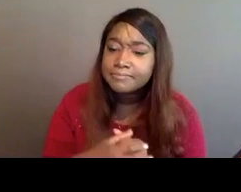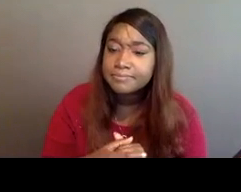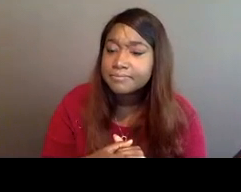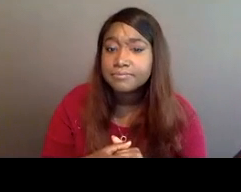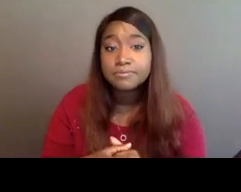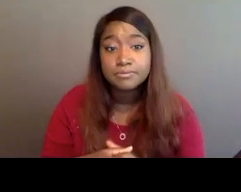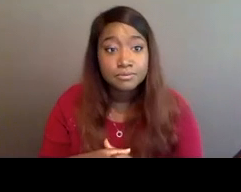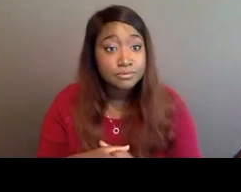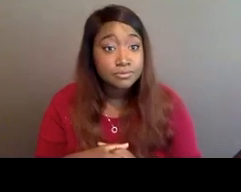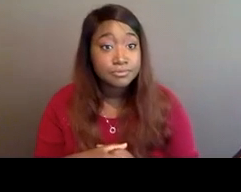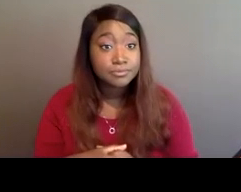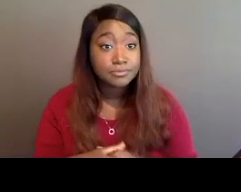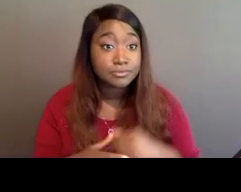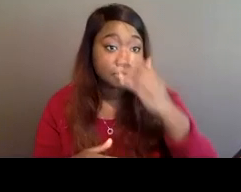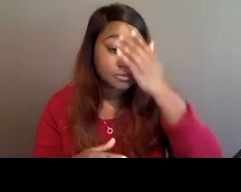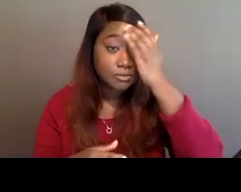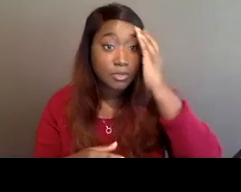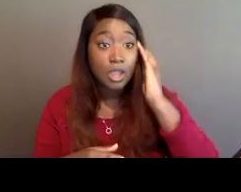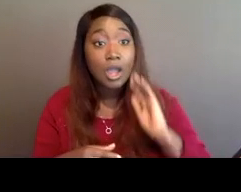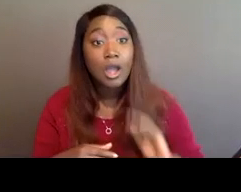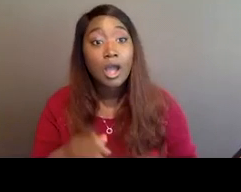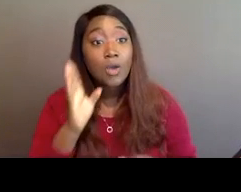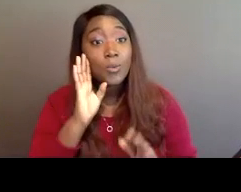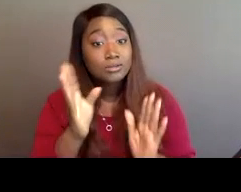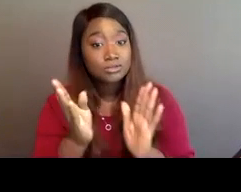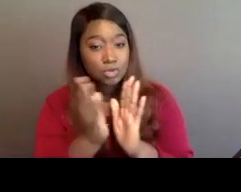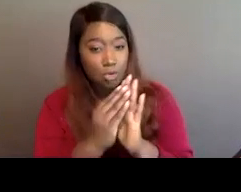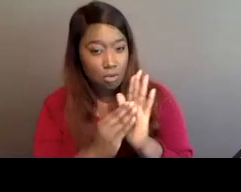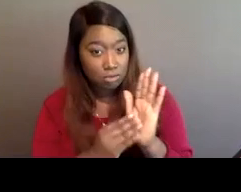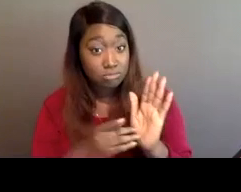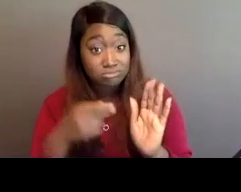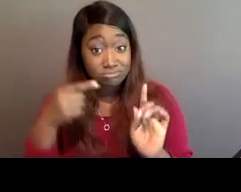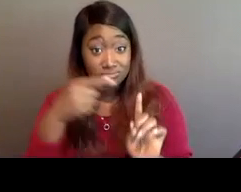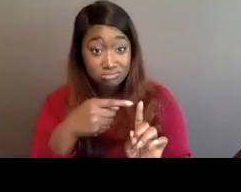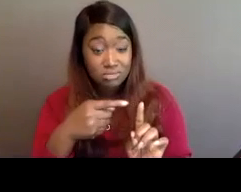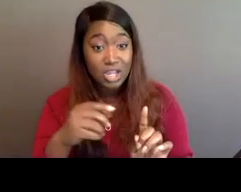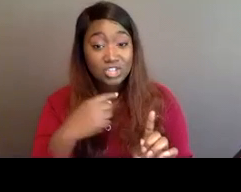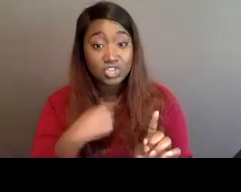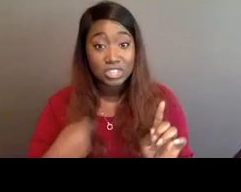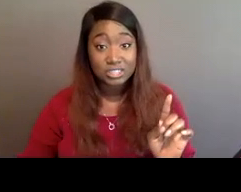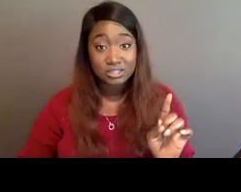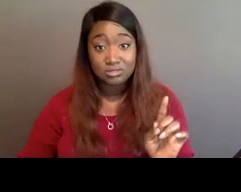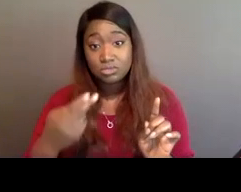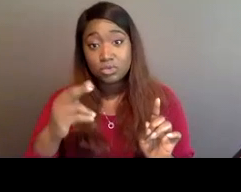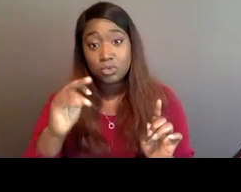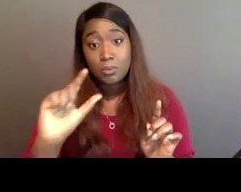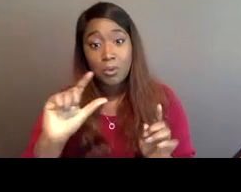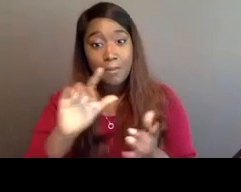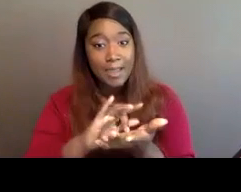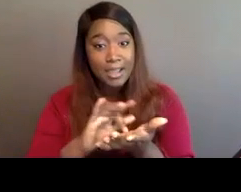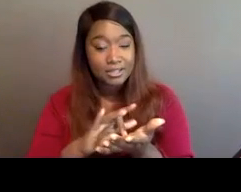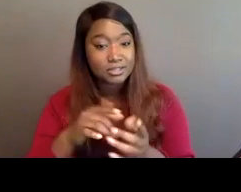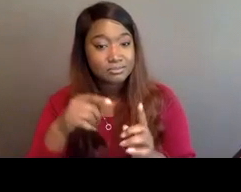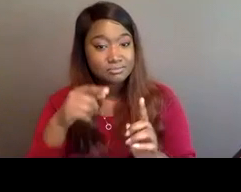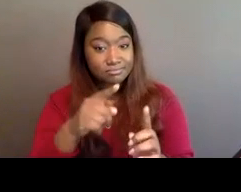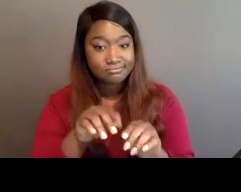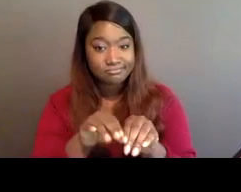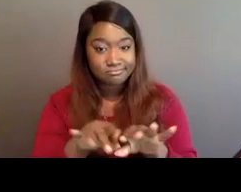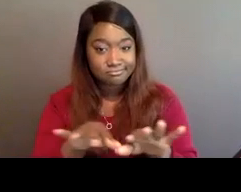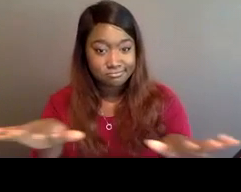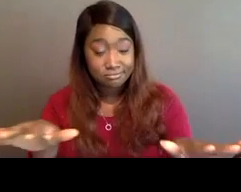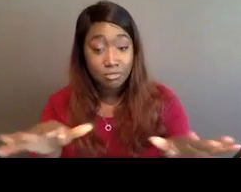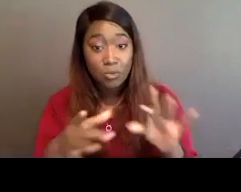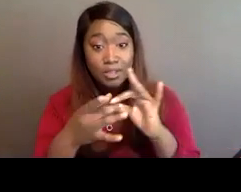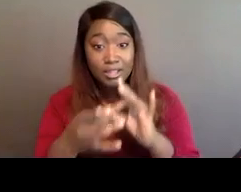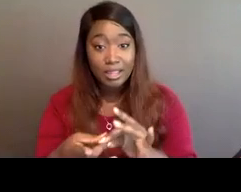I want to also make a note, because this is the other place where Chinese herbal medicine hits the roadways, that's around the use of